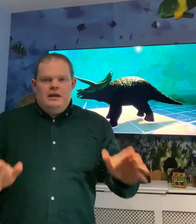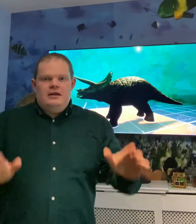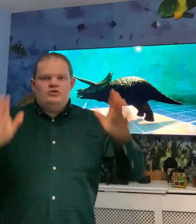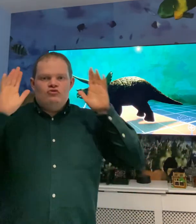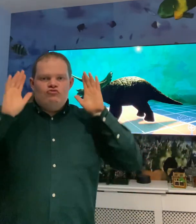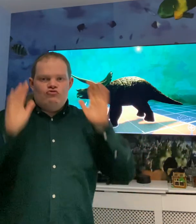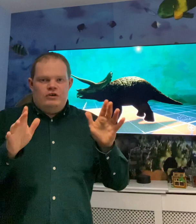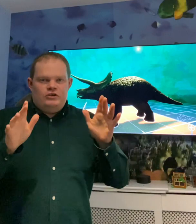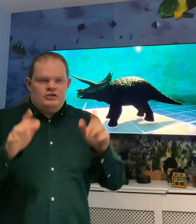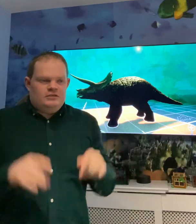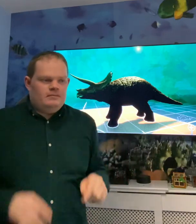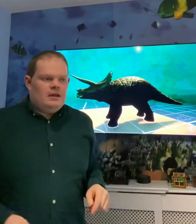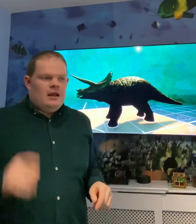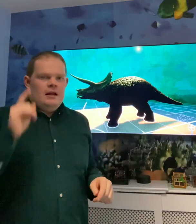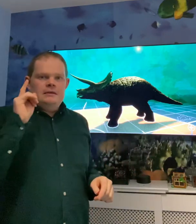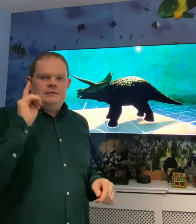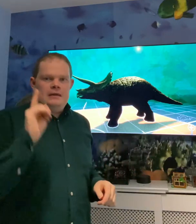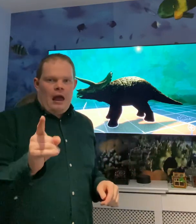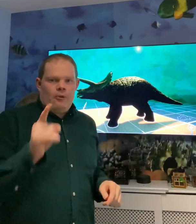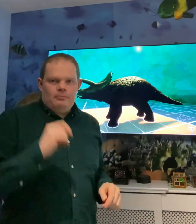brilliant creatures. Now,